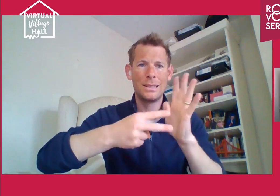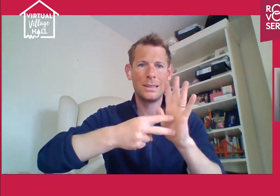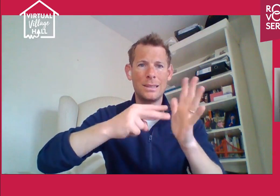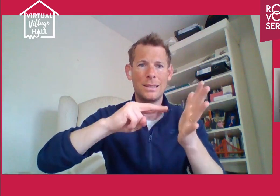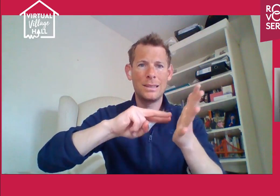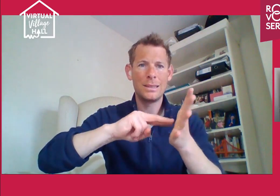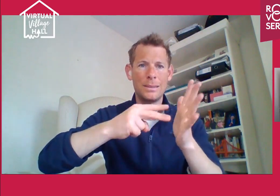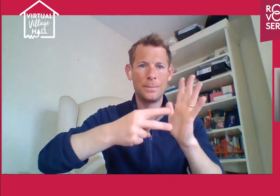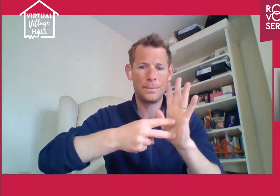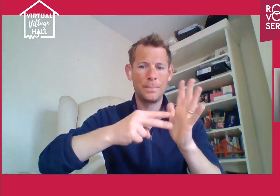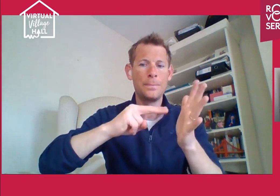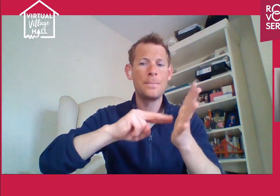Plans.